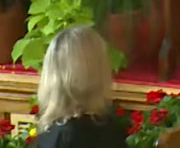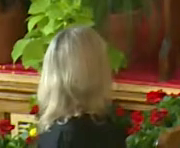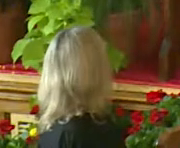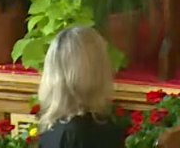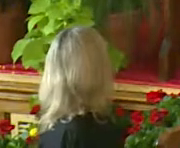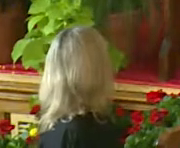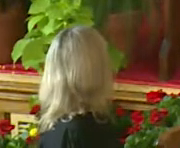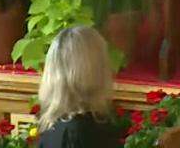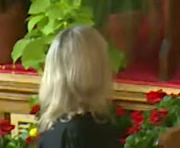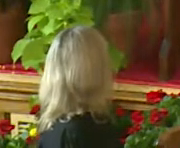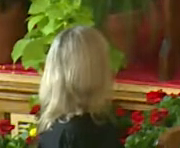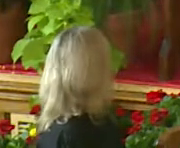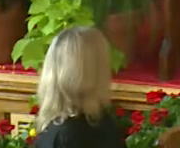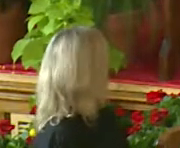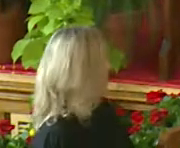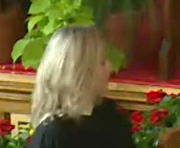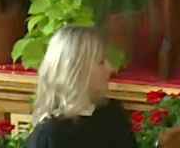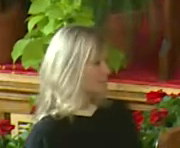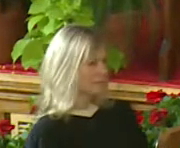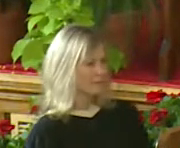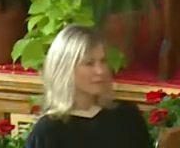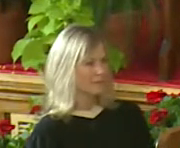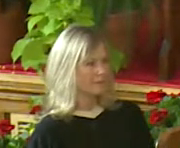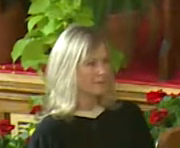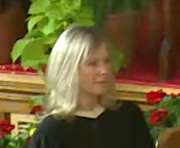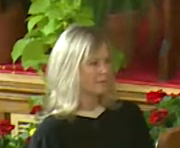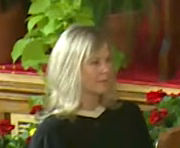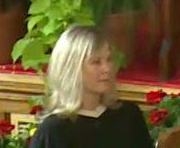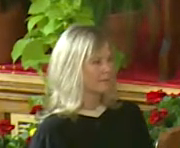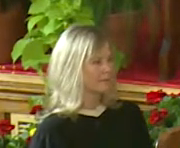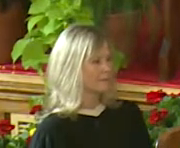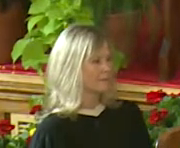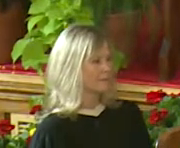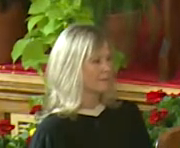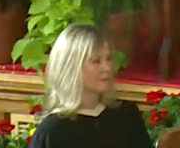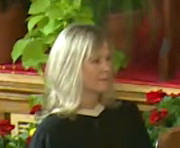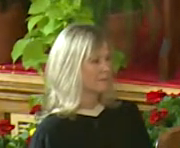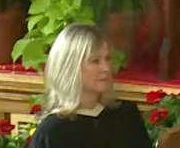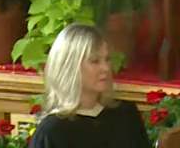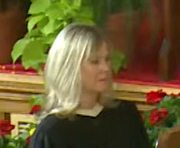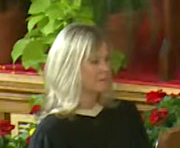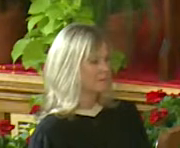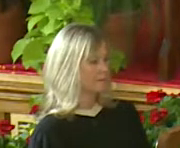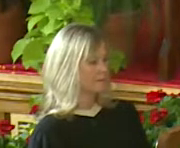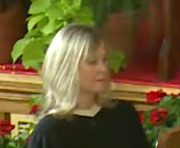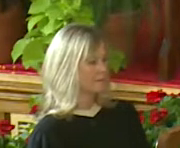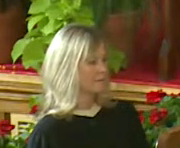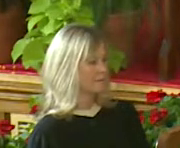of Physical and Engineering Science that they may be admitted to the degree of Bachelor of Science Honors.